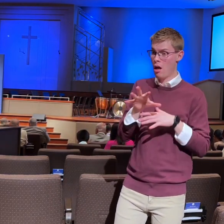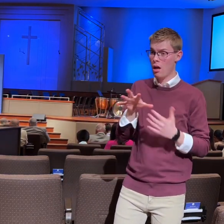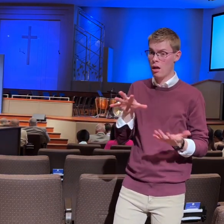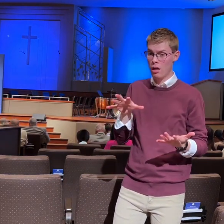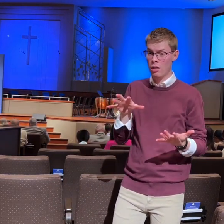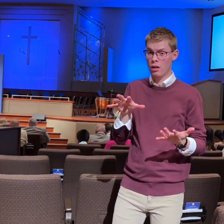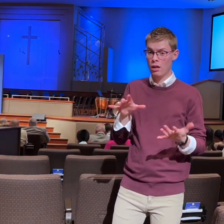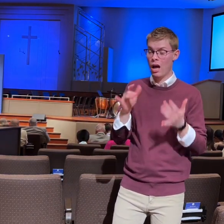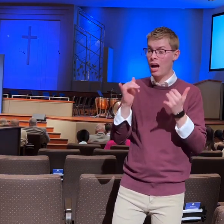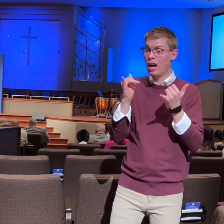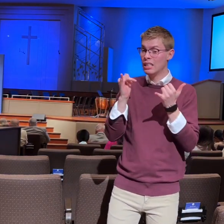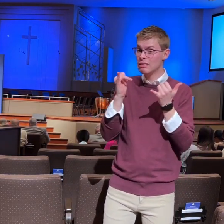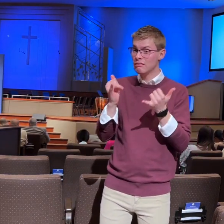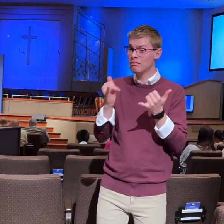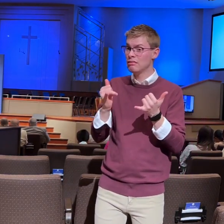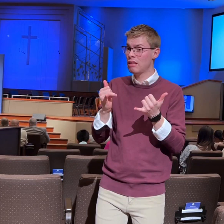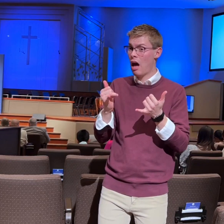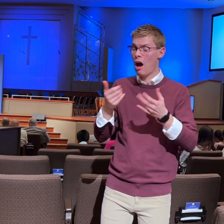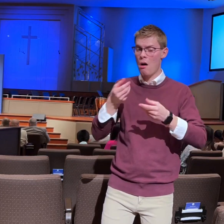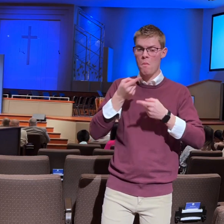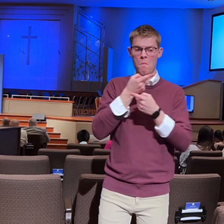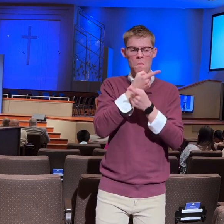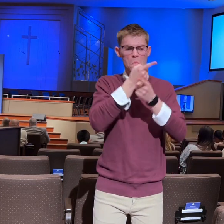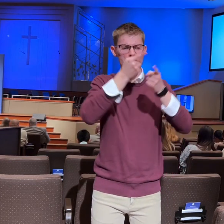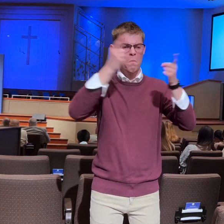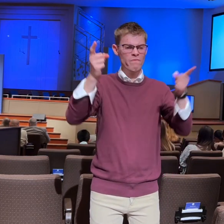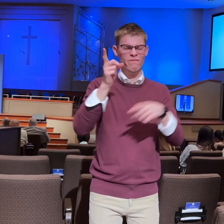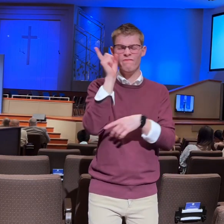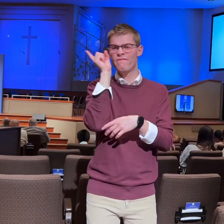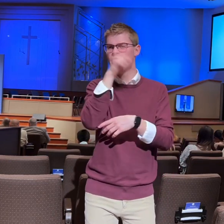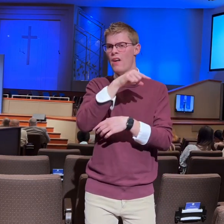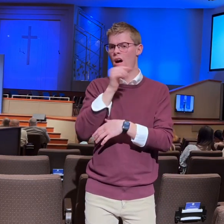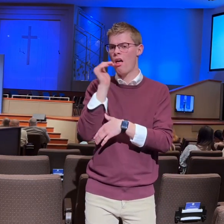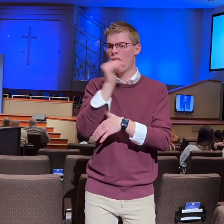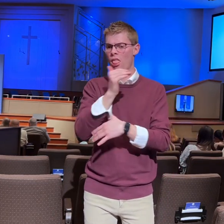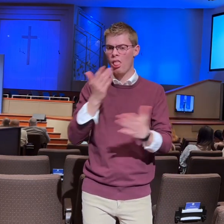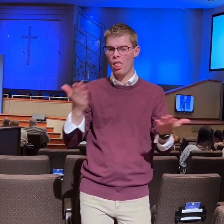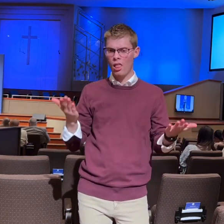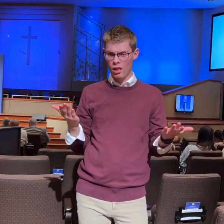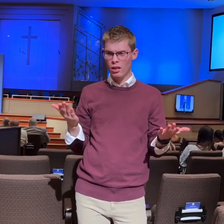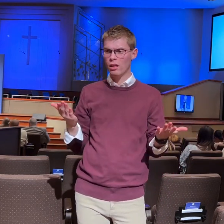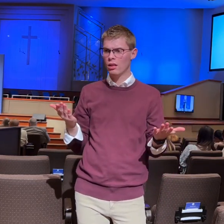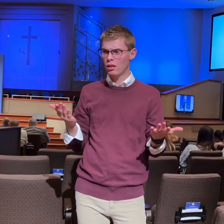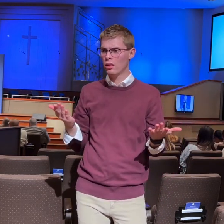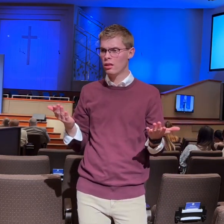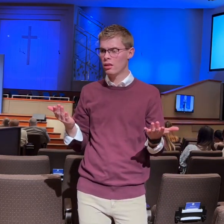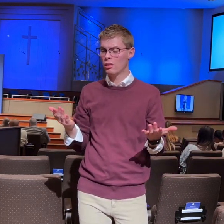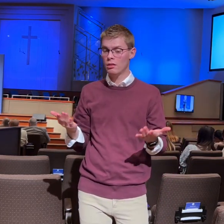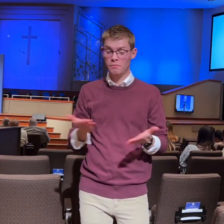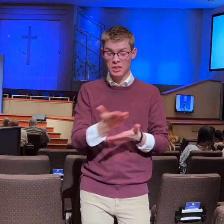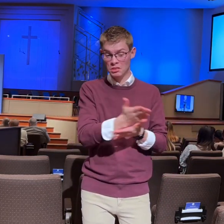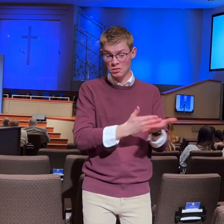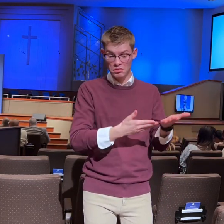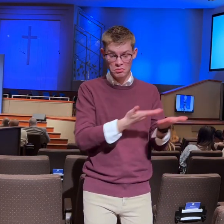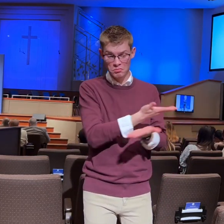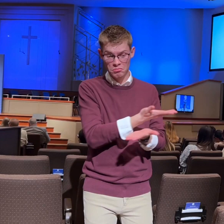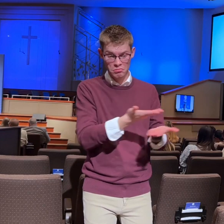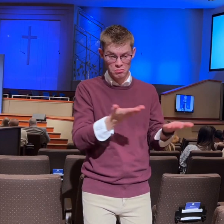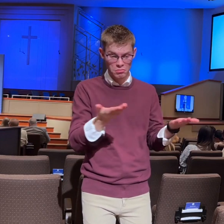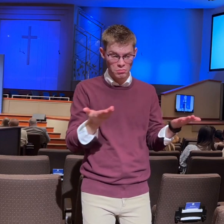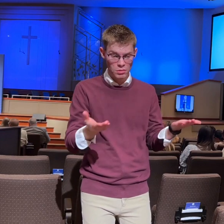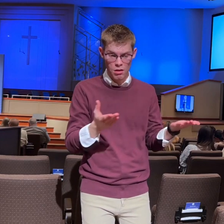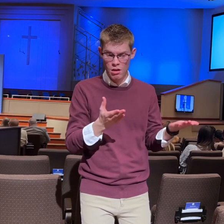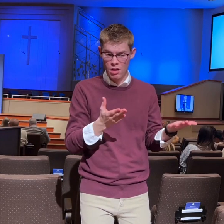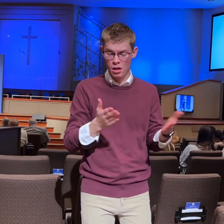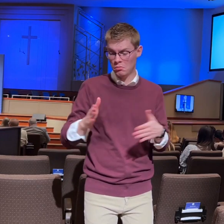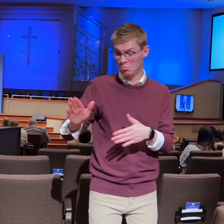to the point that they make false professions. Some, there may be that were never